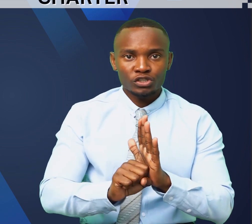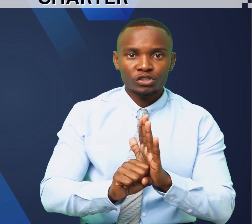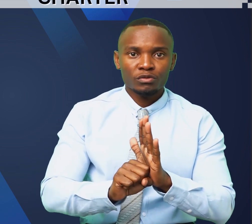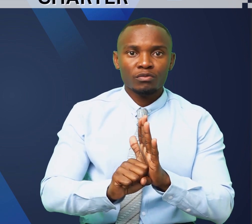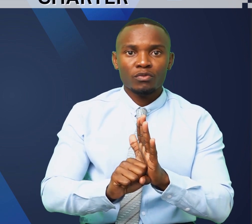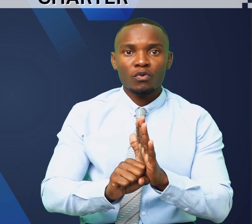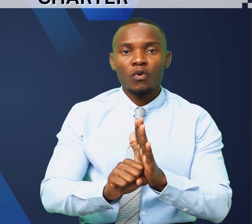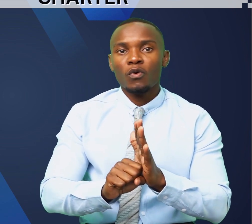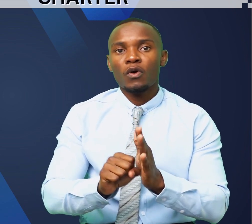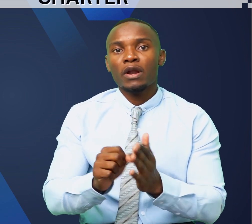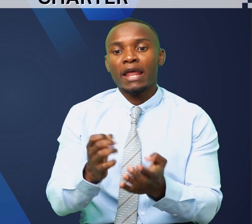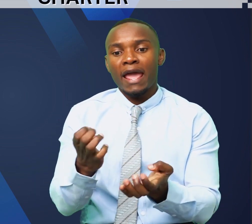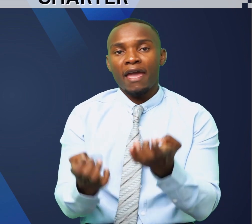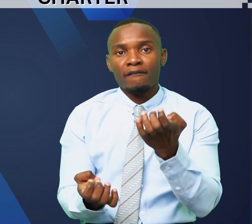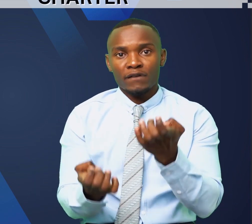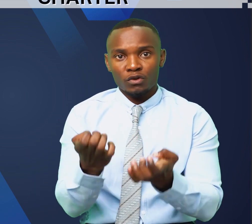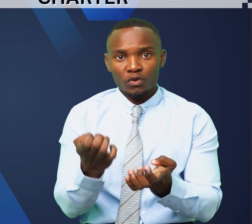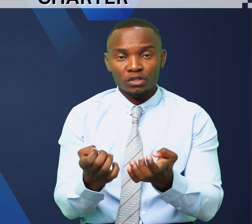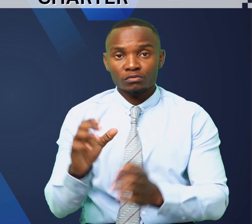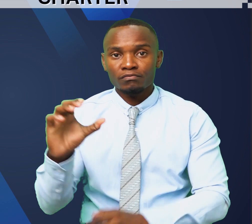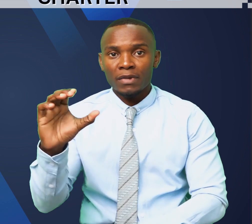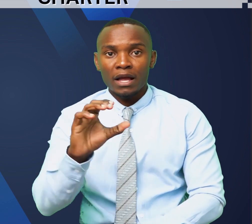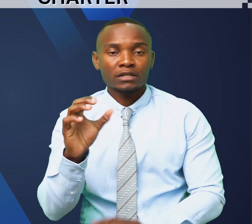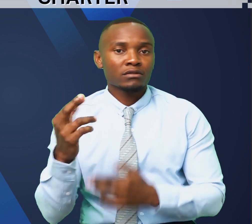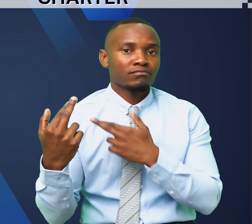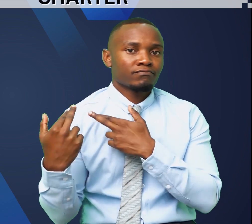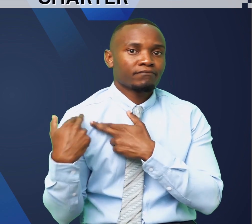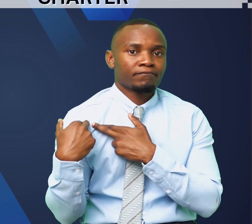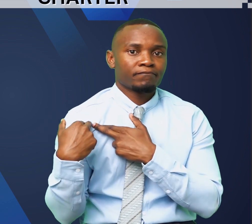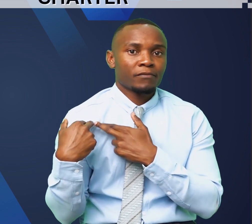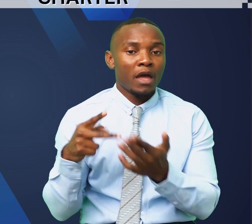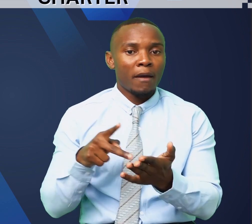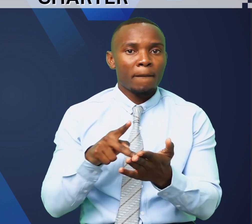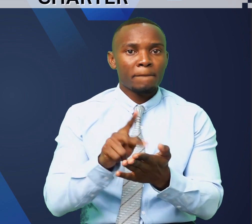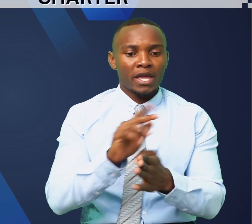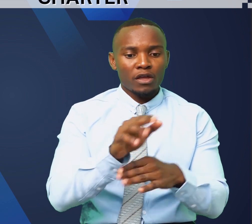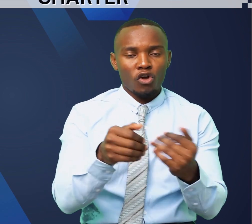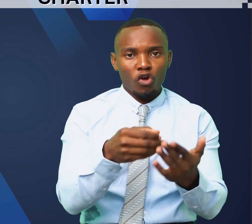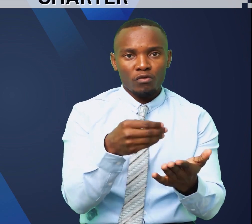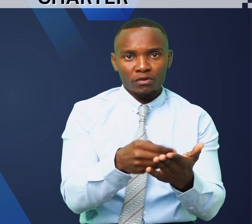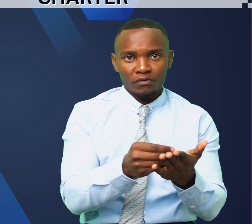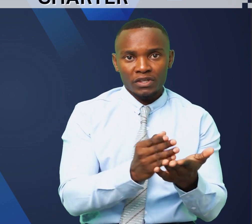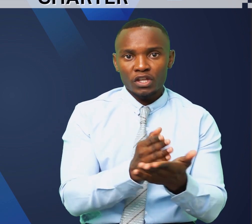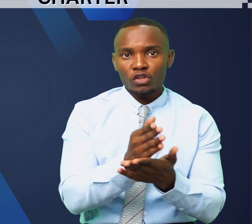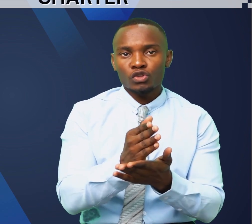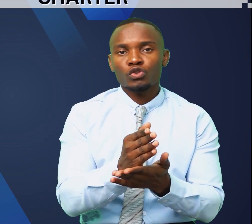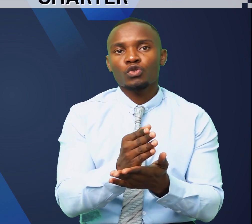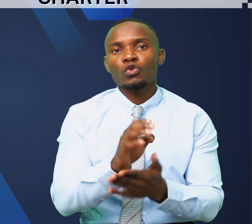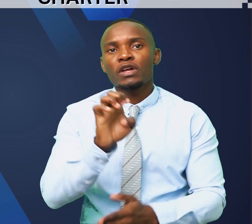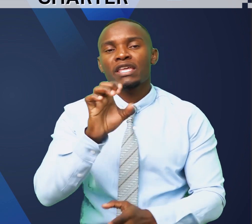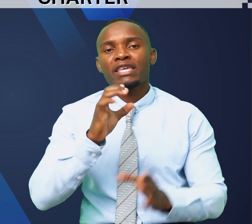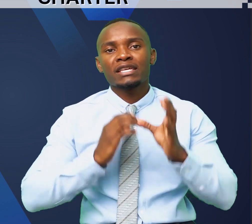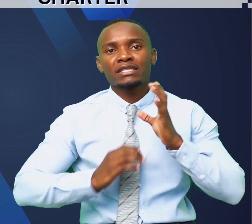evaluation. Customer obligation, pay applicable fee through eCitizen.